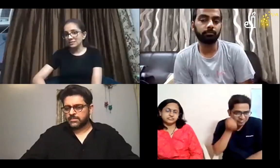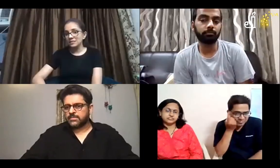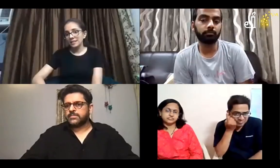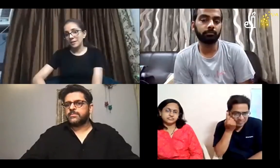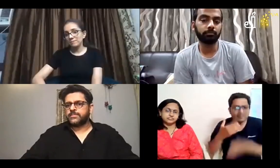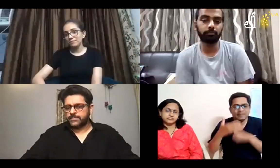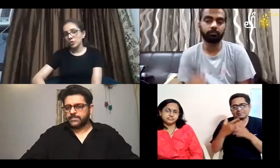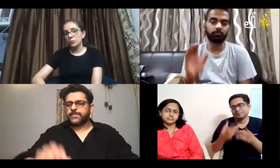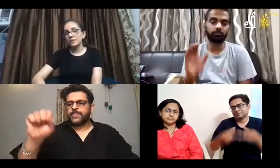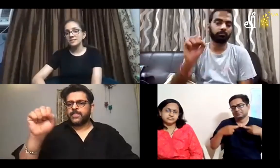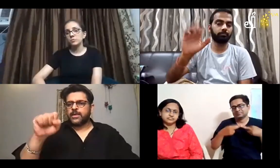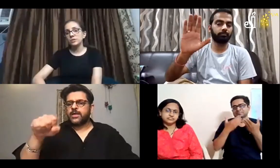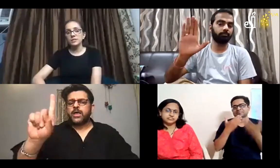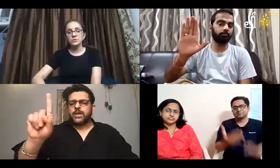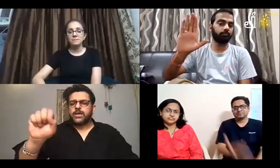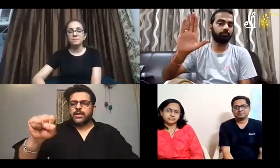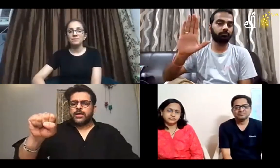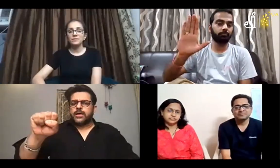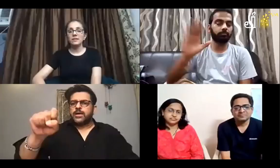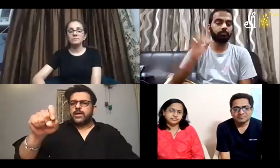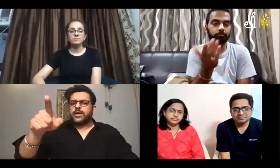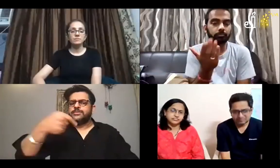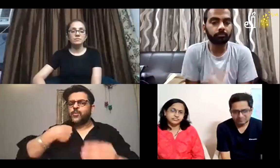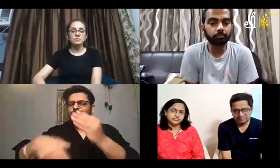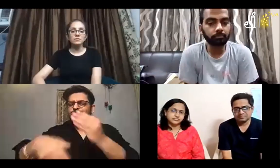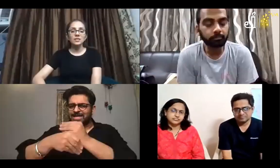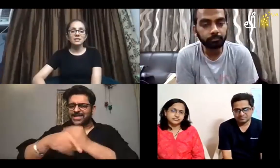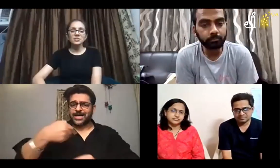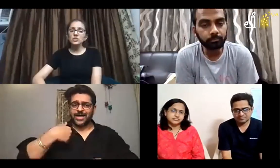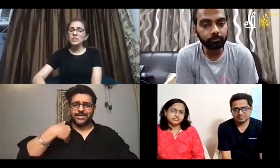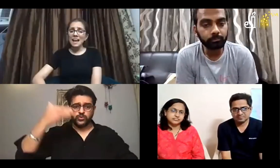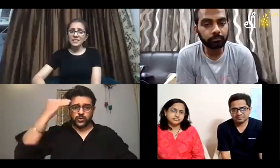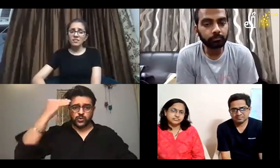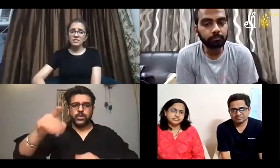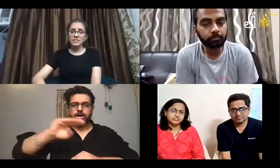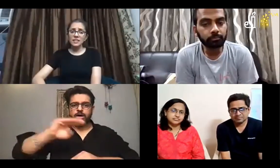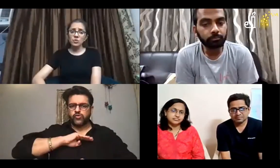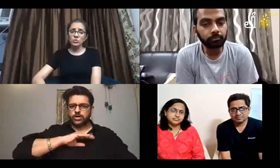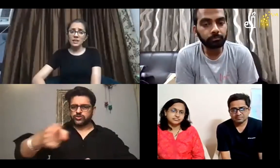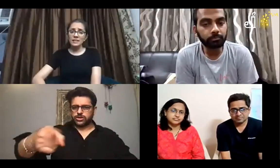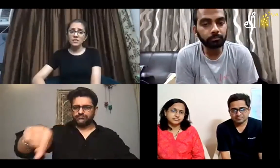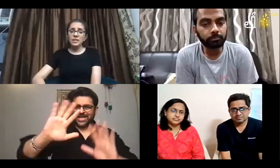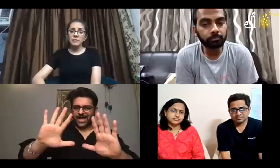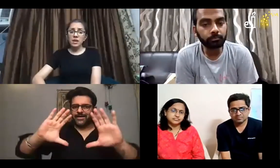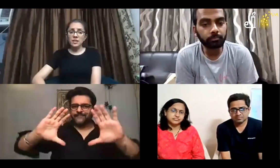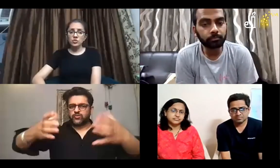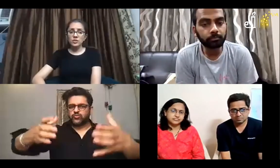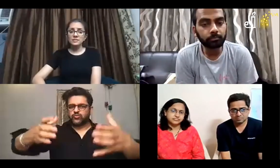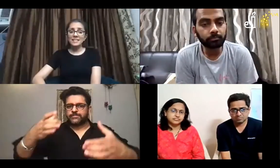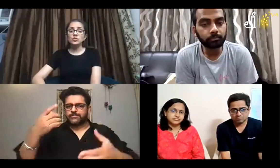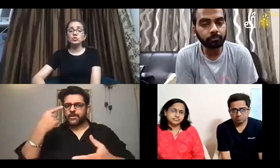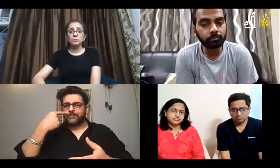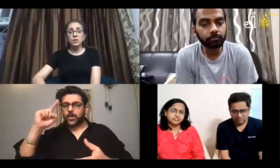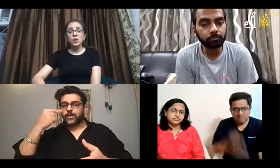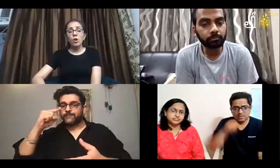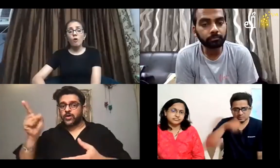child. Yeah, hope you understand what I'm trying to say. Yeah. Just want to add here that I know that in Maharashtra there